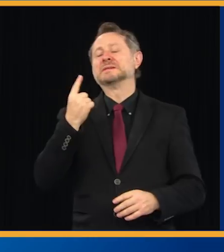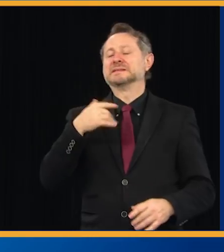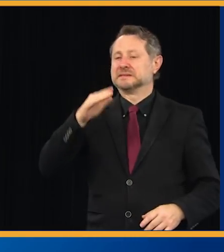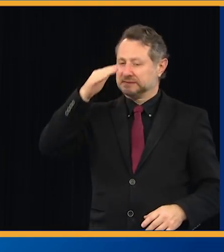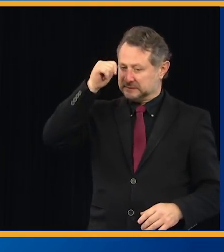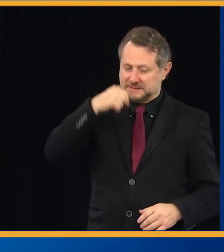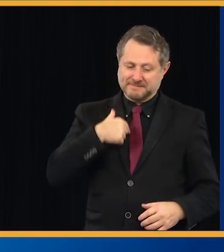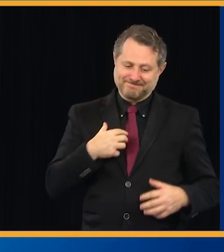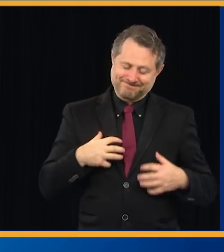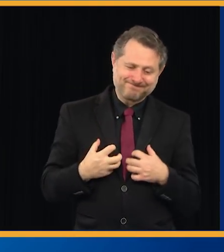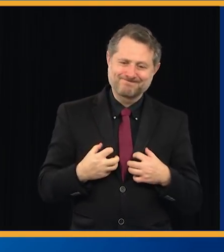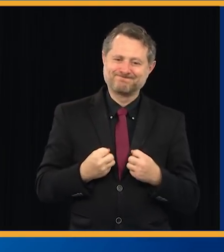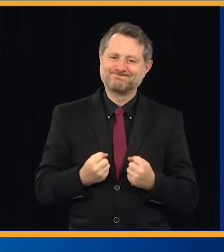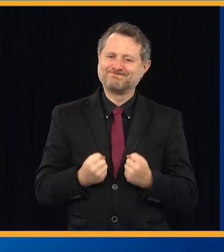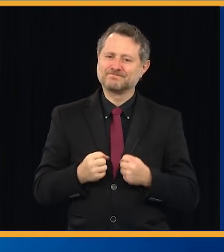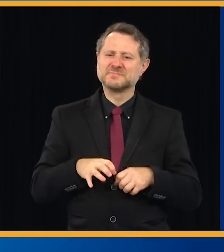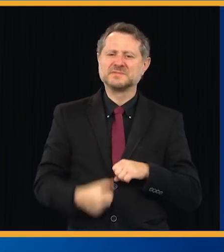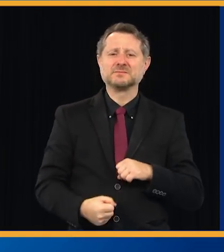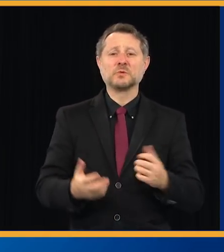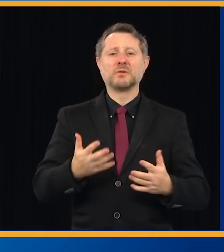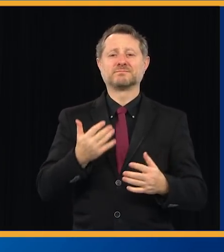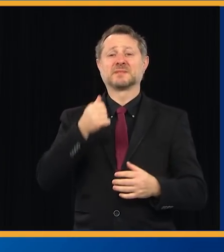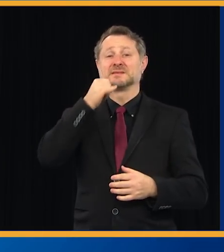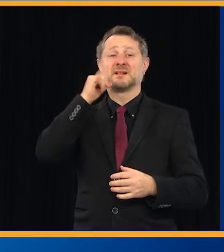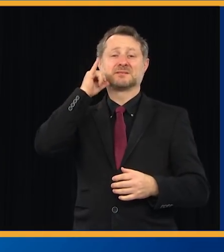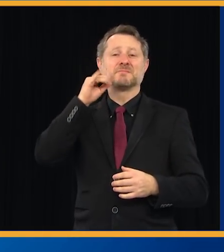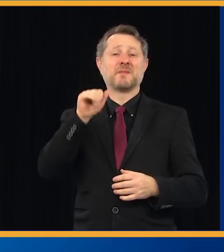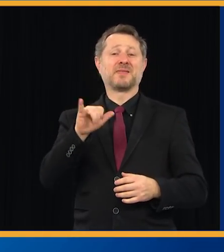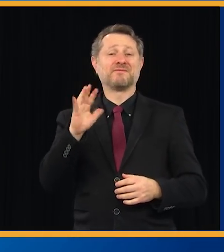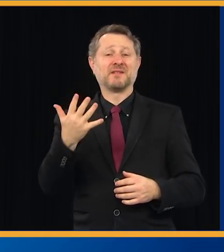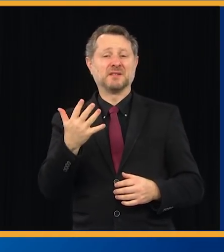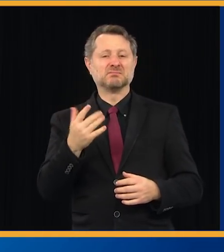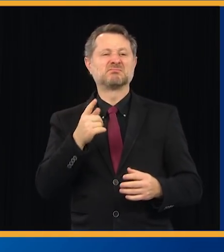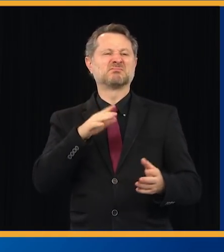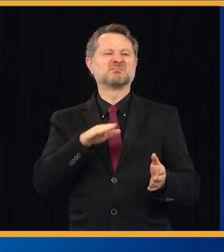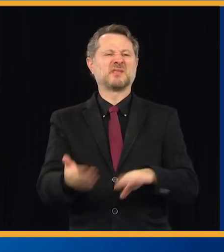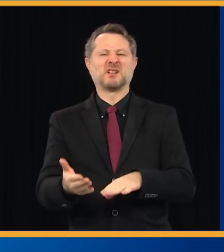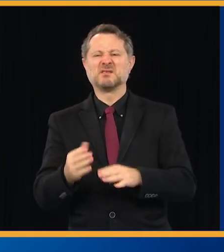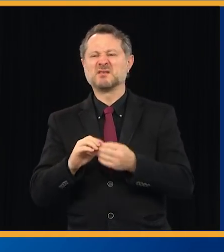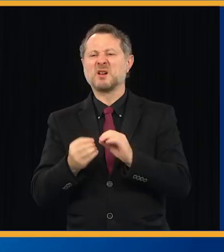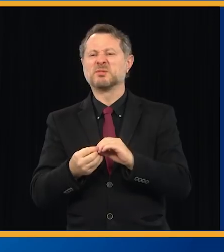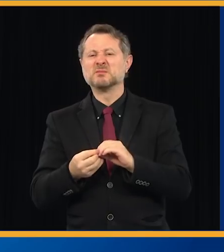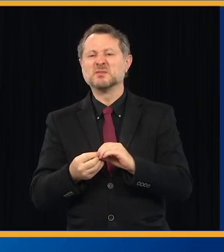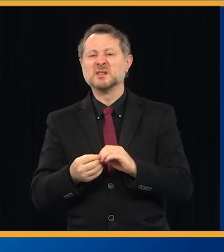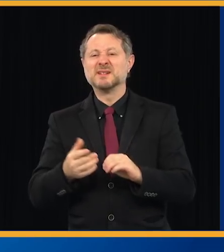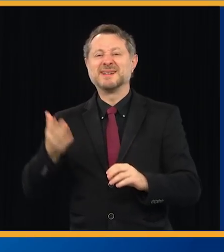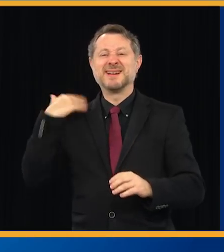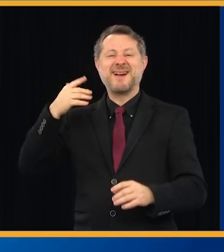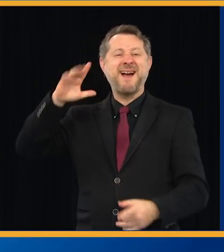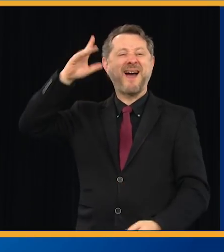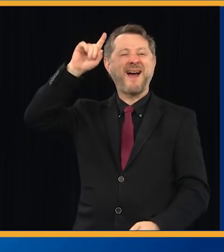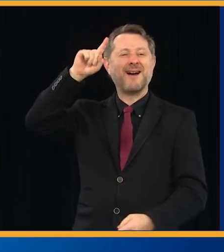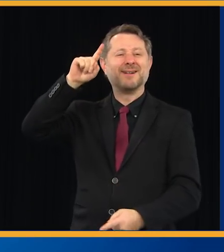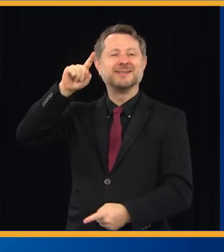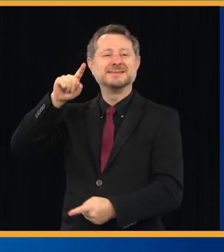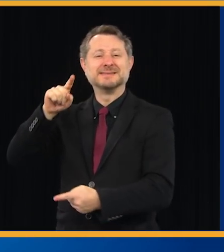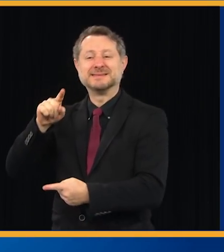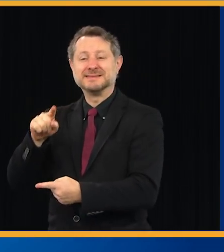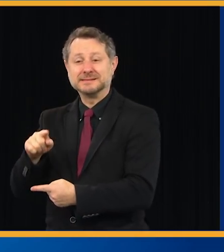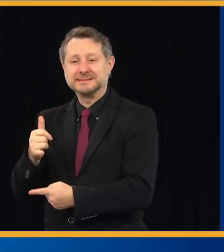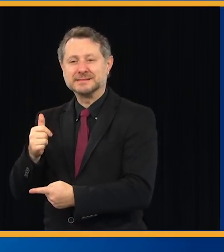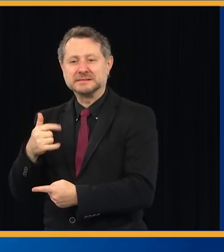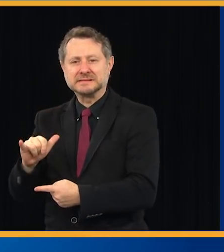are the number of deaths, and that is down from where we were, but it's still